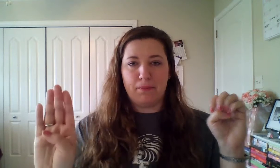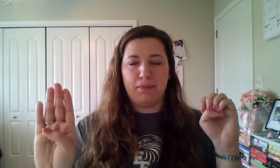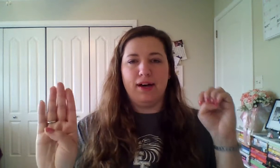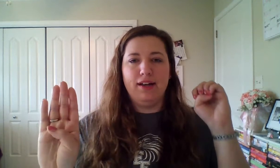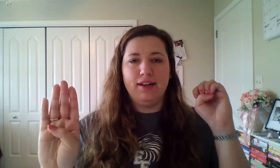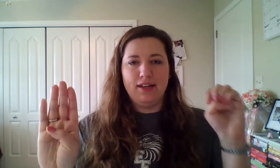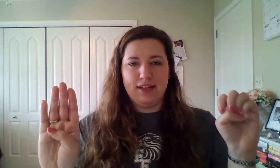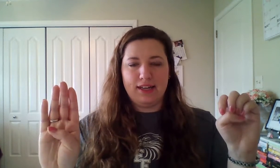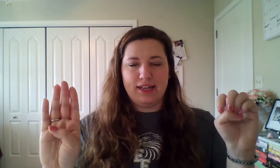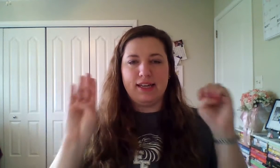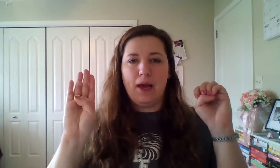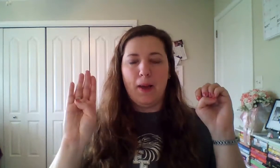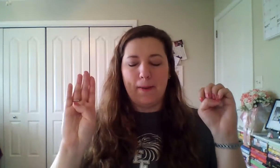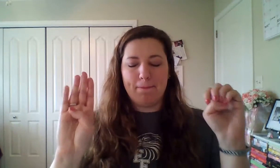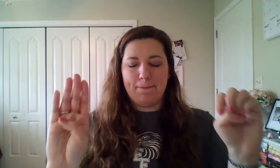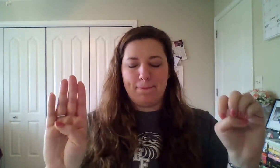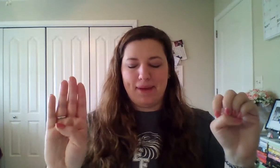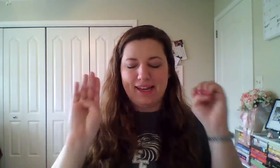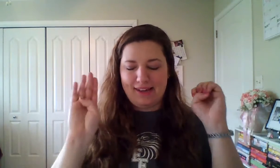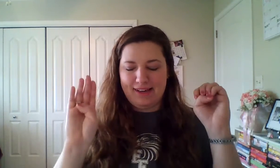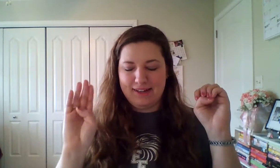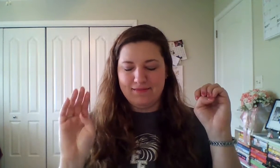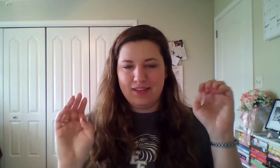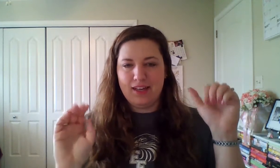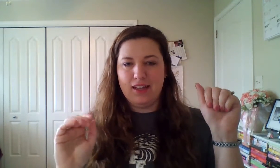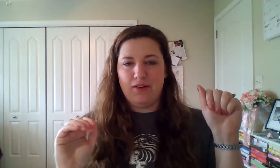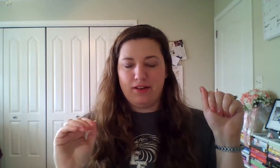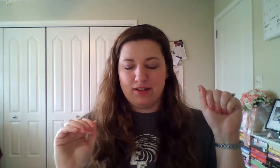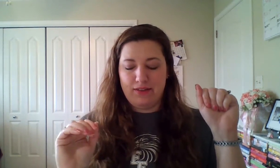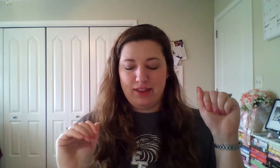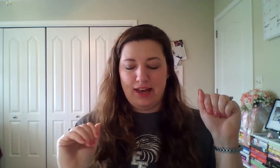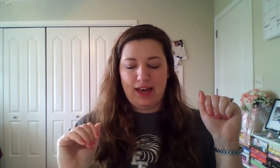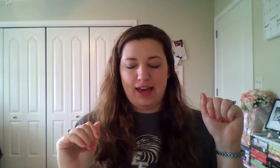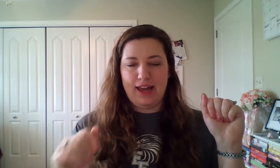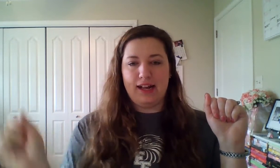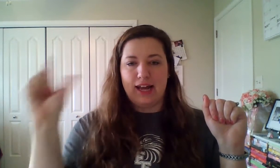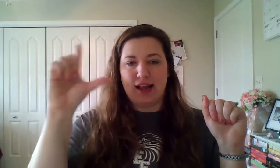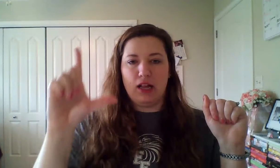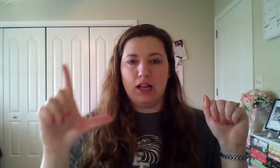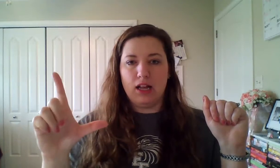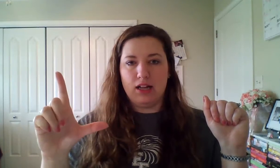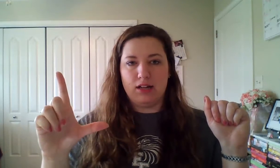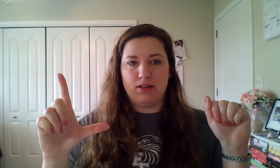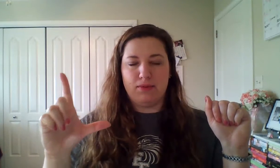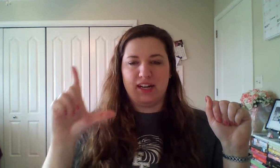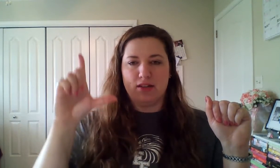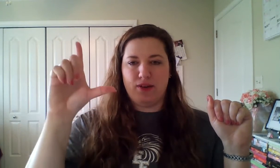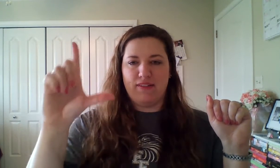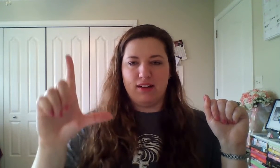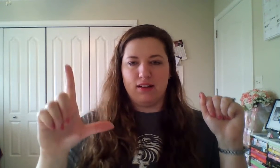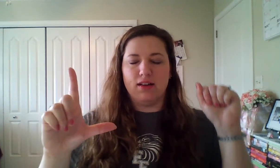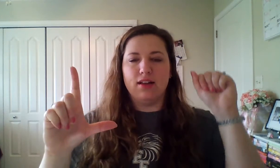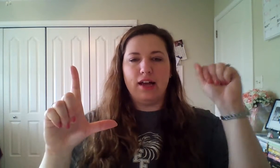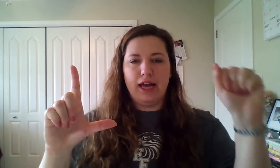ba, e, b. We're going to start with A and add a L to the beginning. So we have L,